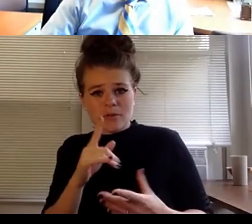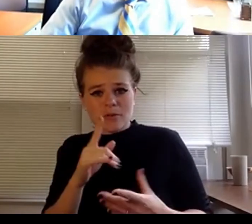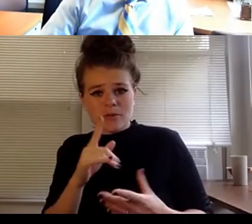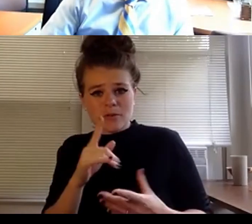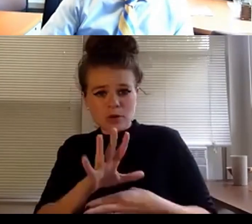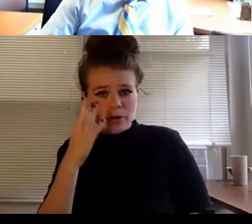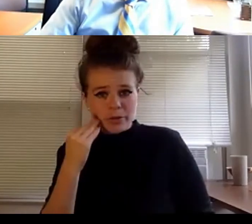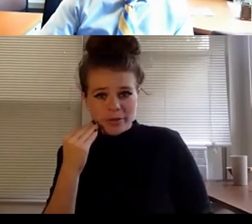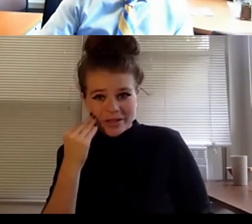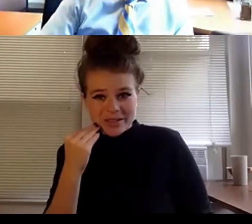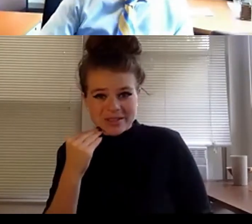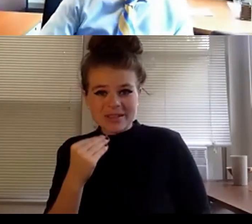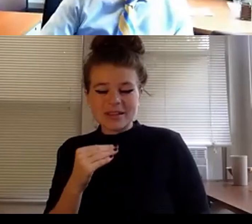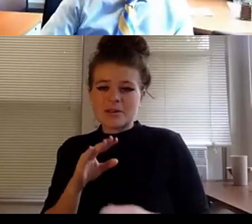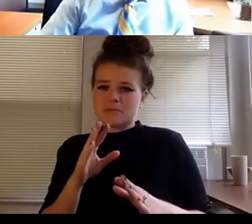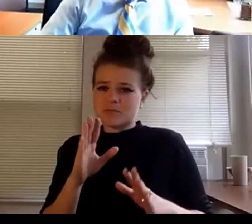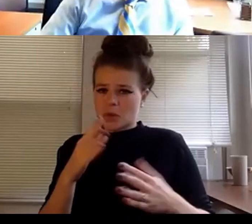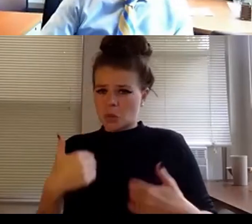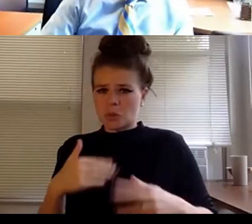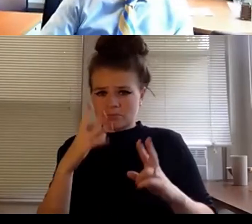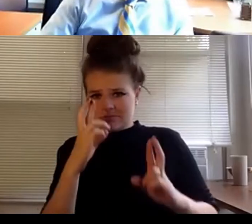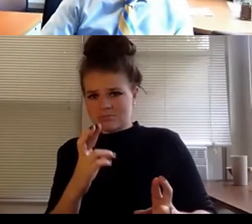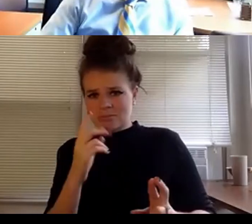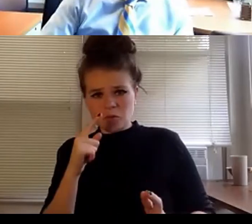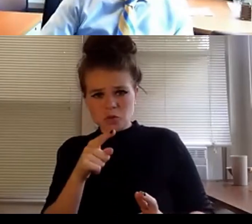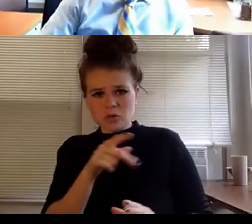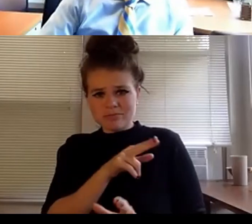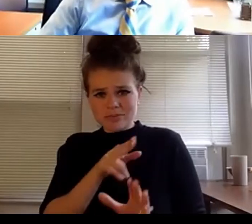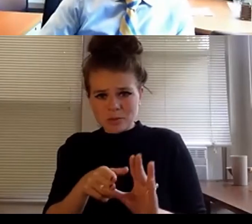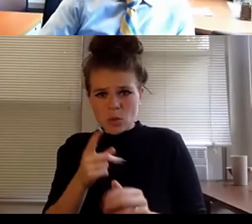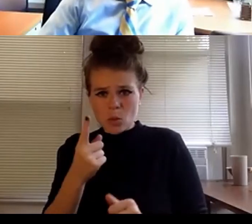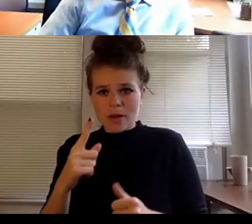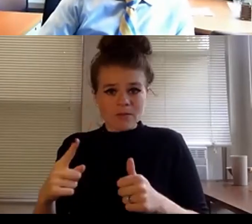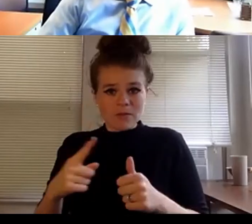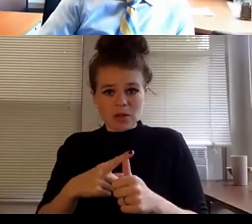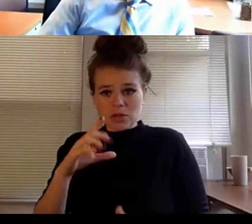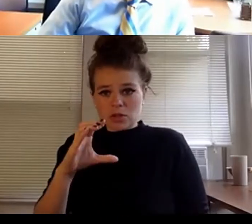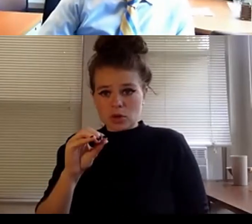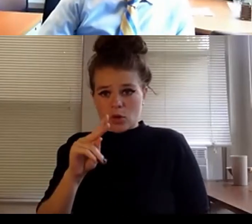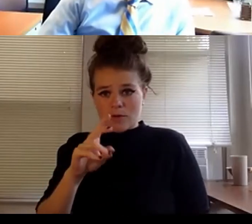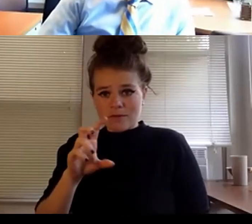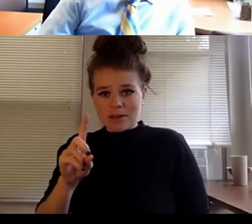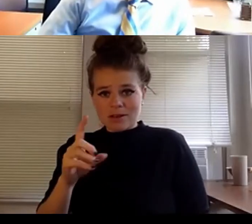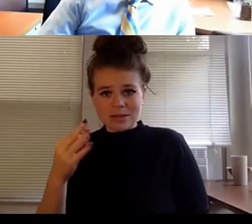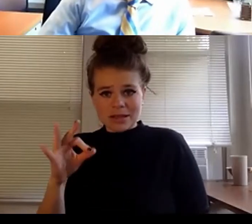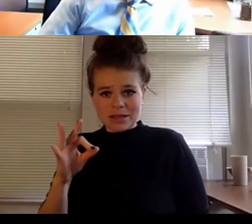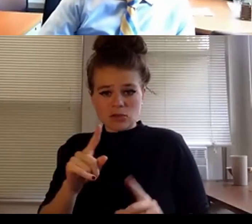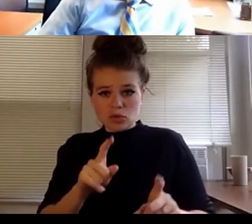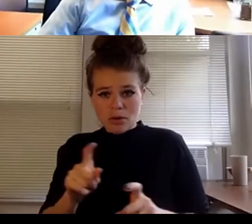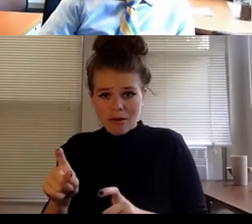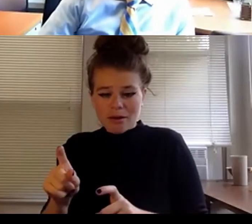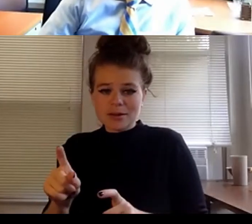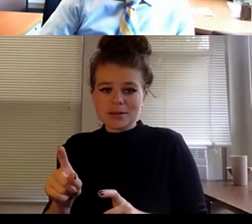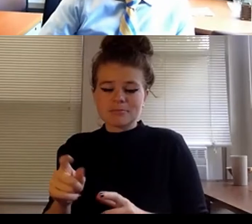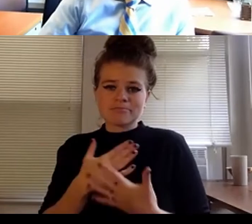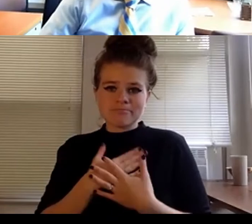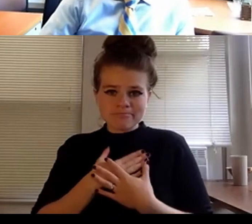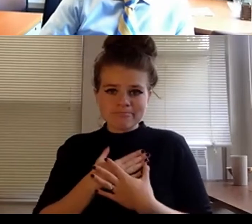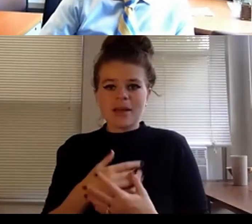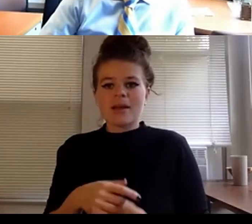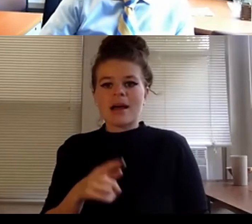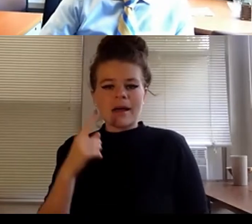experience, and have great respect for you participating in one of the first COVID trials. And I think that